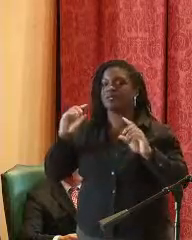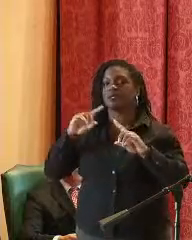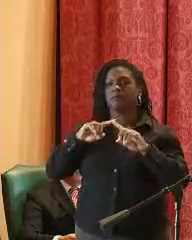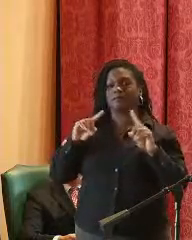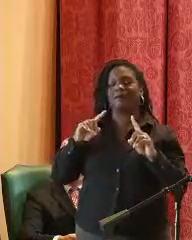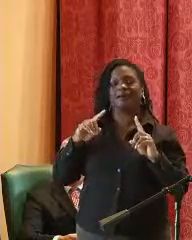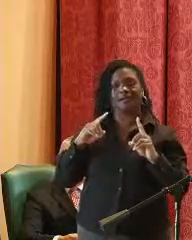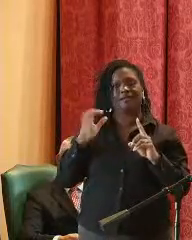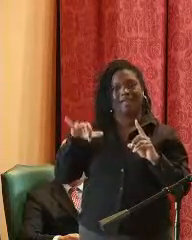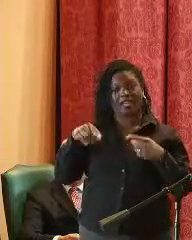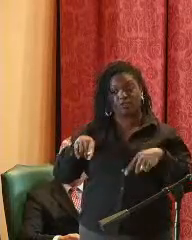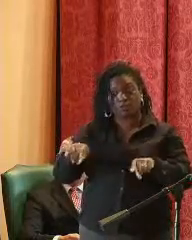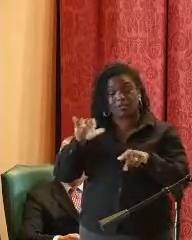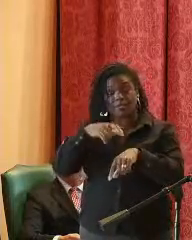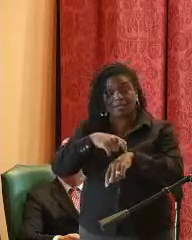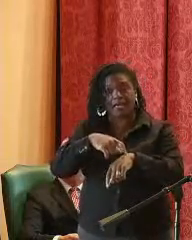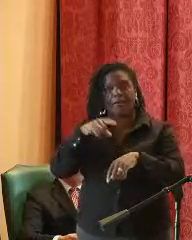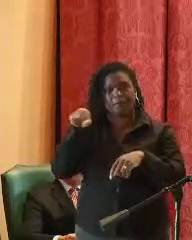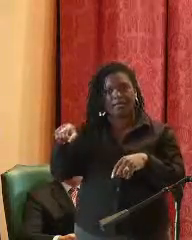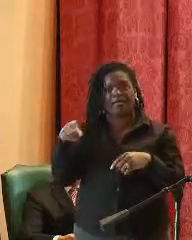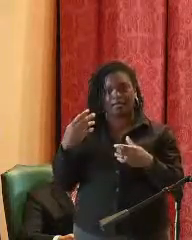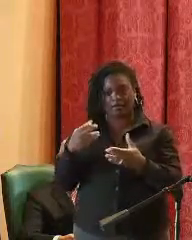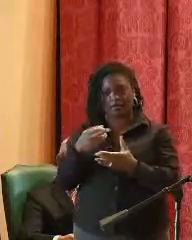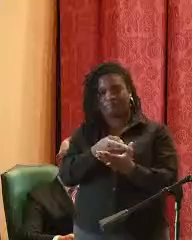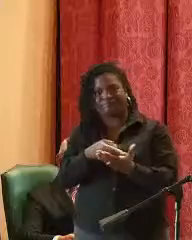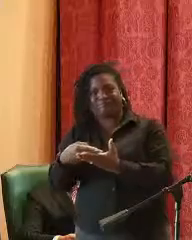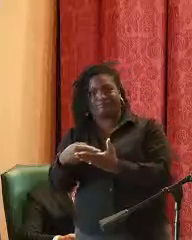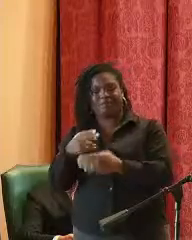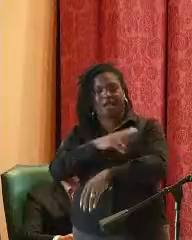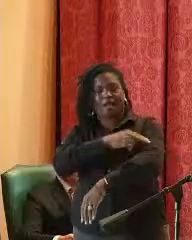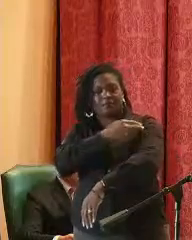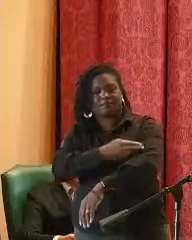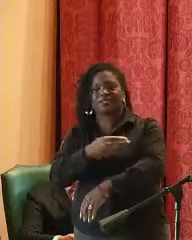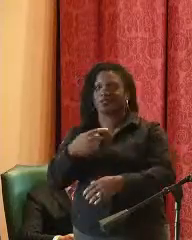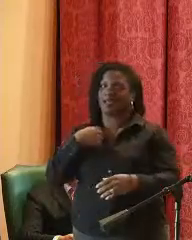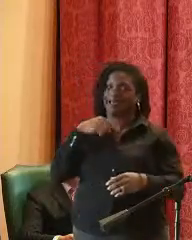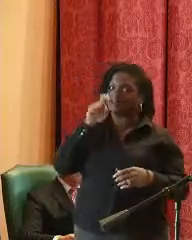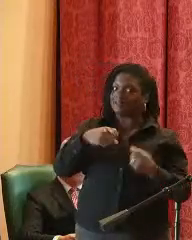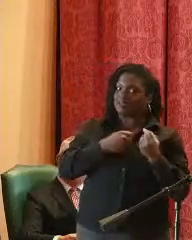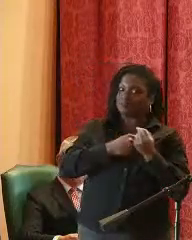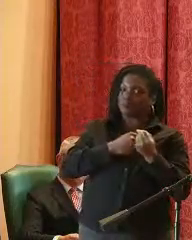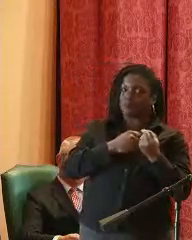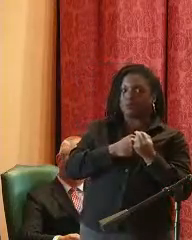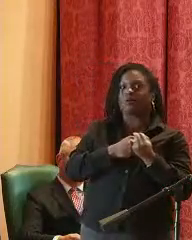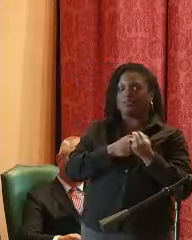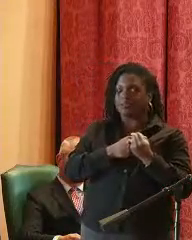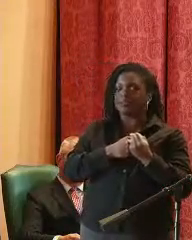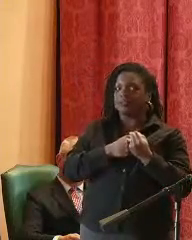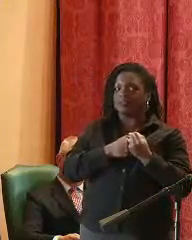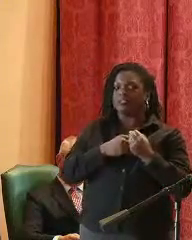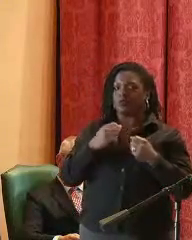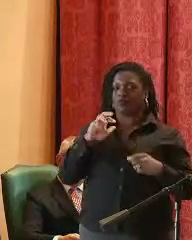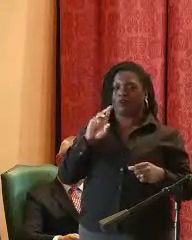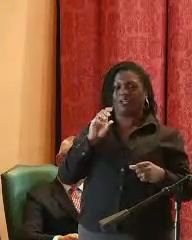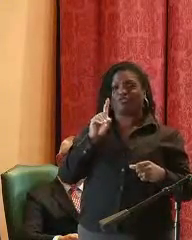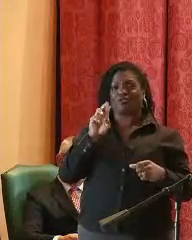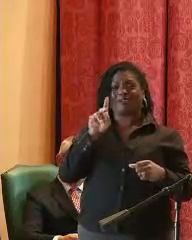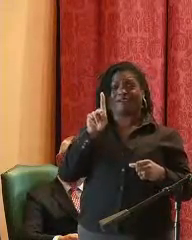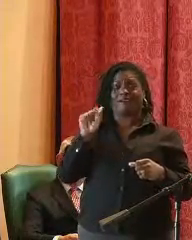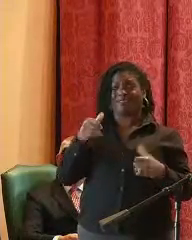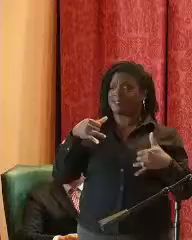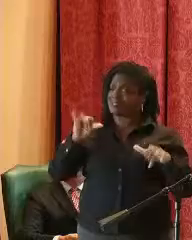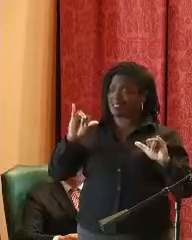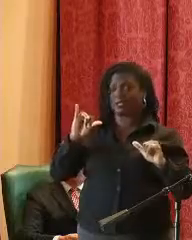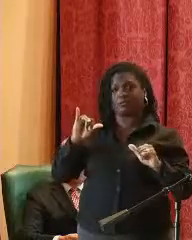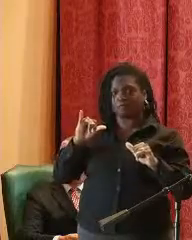is generally during the time that he is hospitalized. Even during those unfortunate occasions, Rodrigo will still come to the